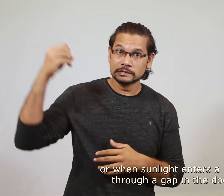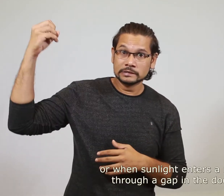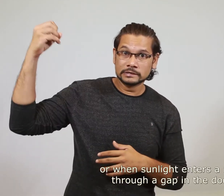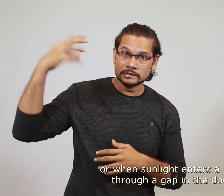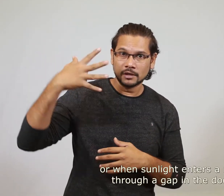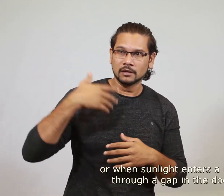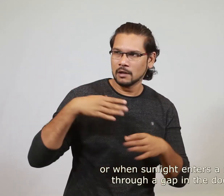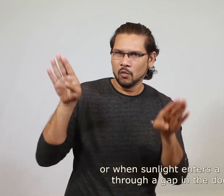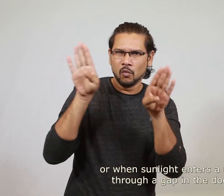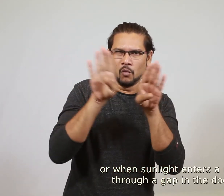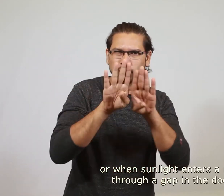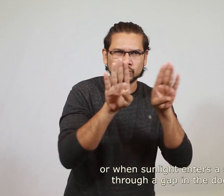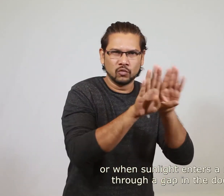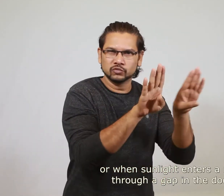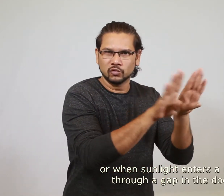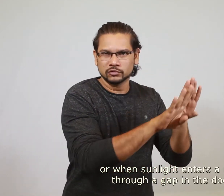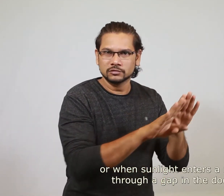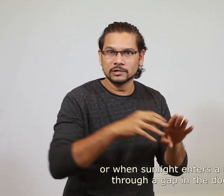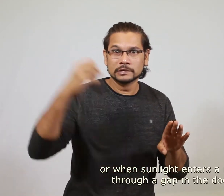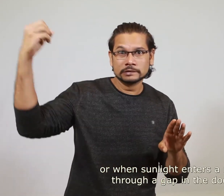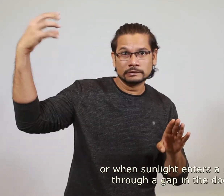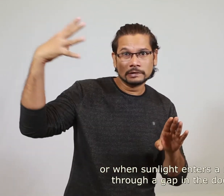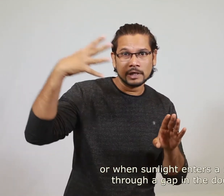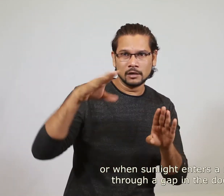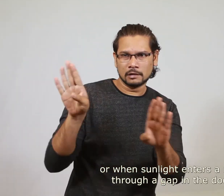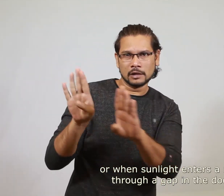Or when sunlight enters a room through a gap in the door,